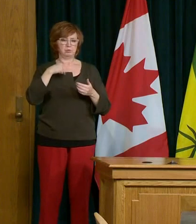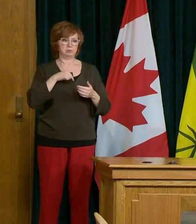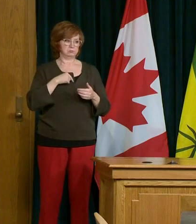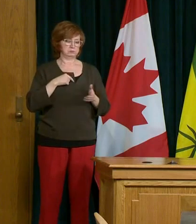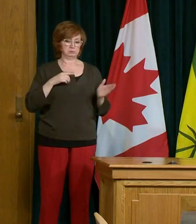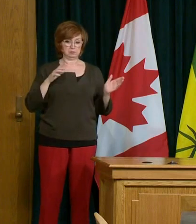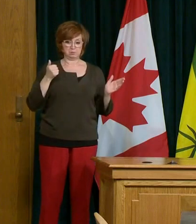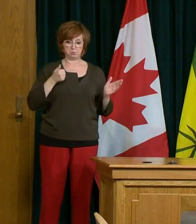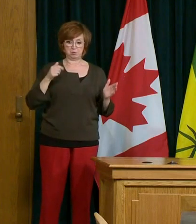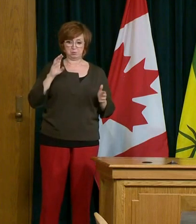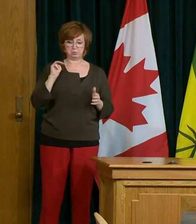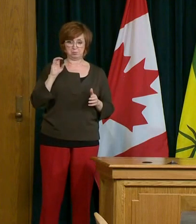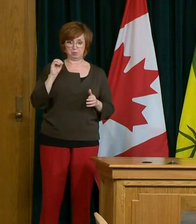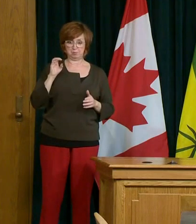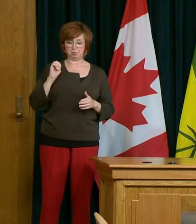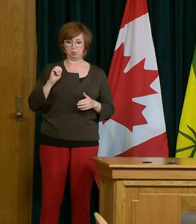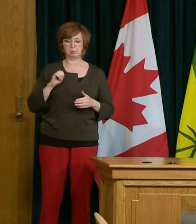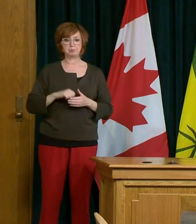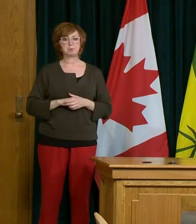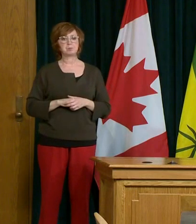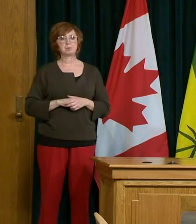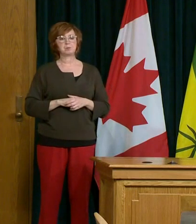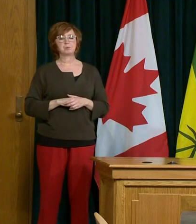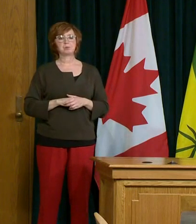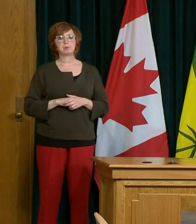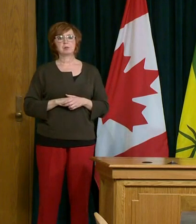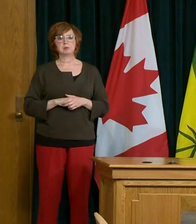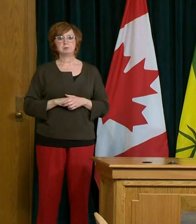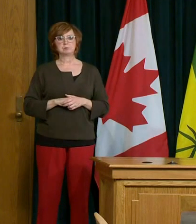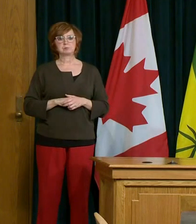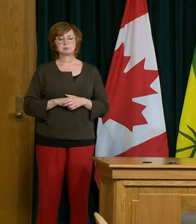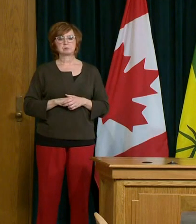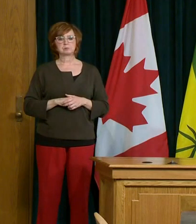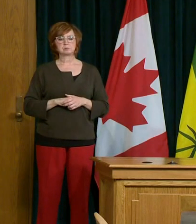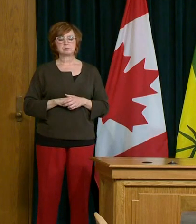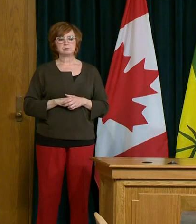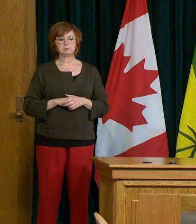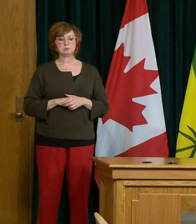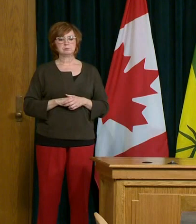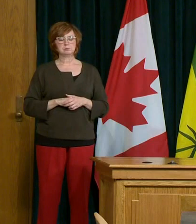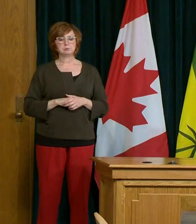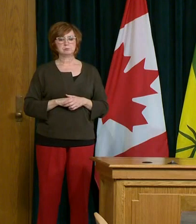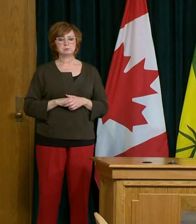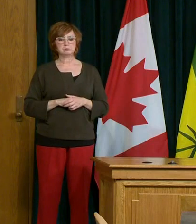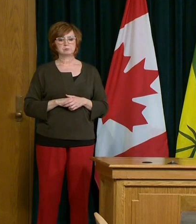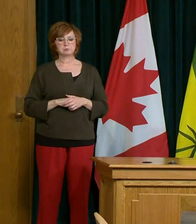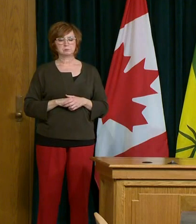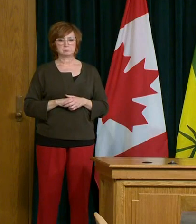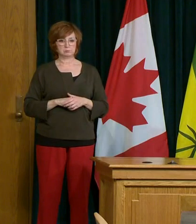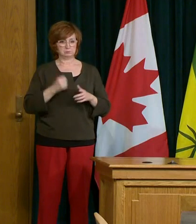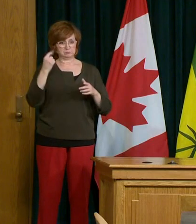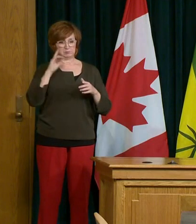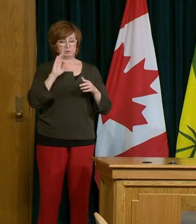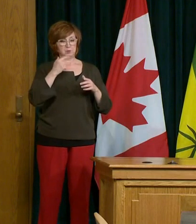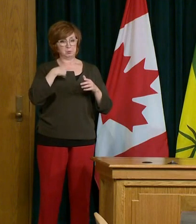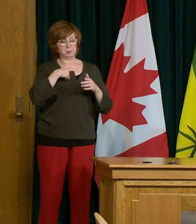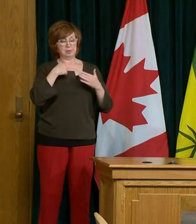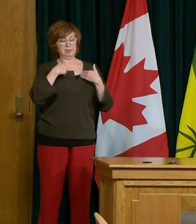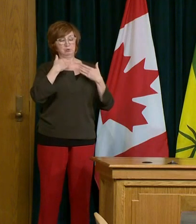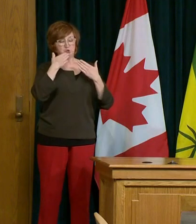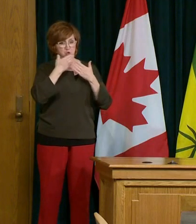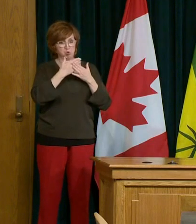addition to the very effective contact tracing that is happening here by our public health officials, I